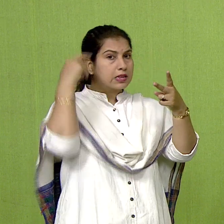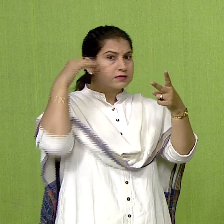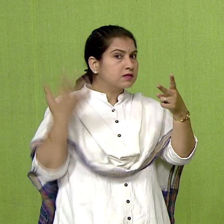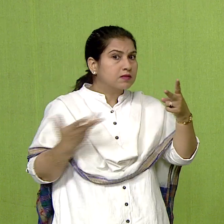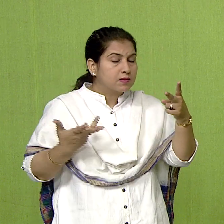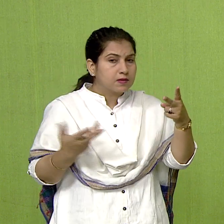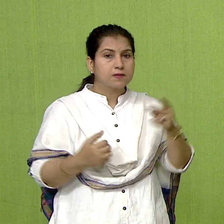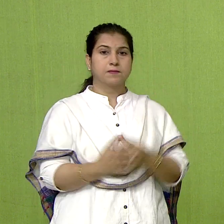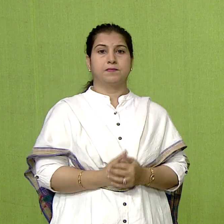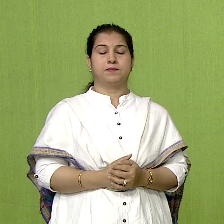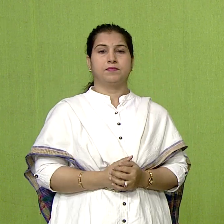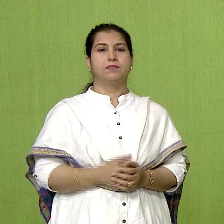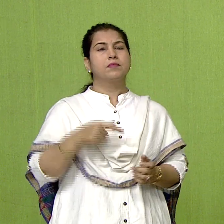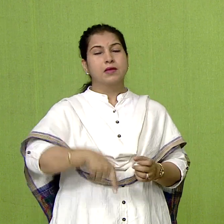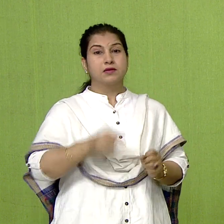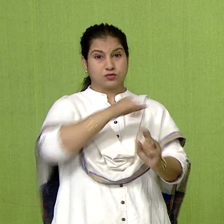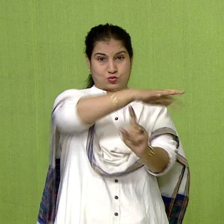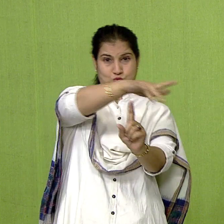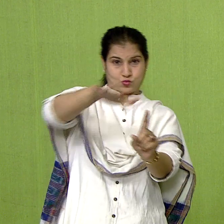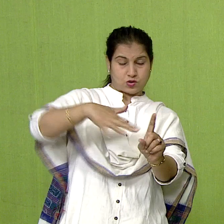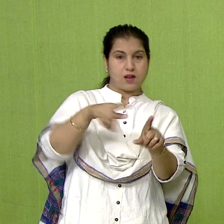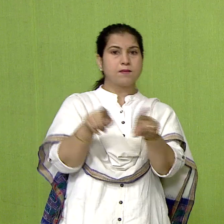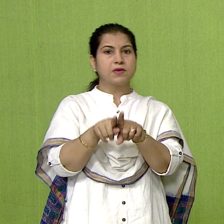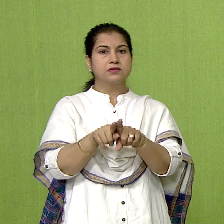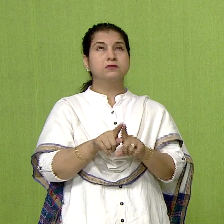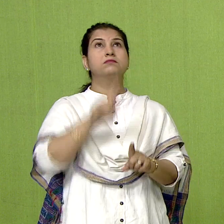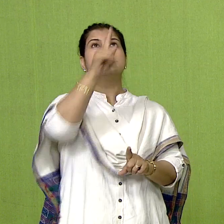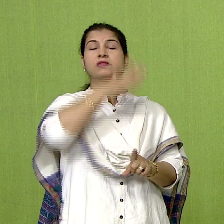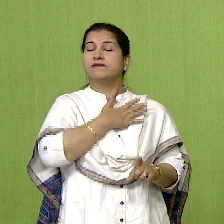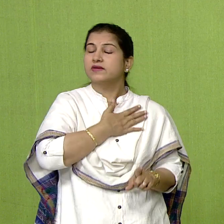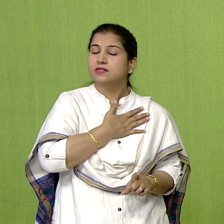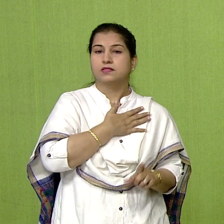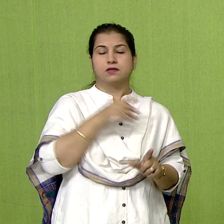was that social and religious reformers,